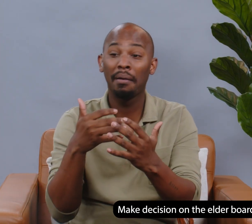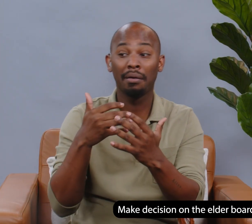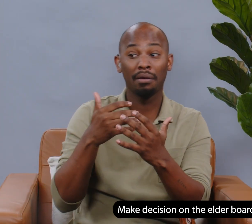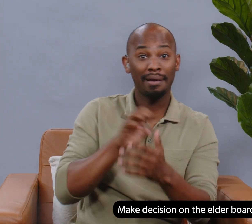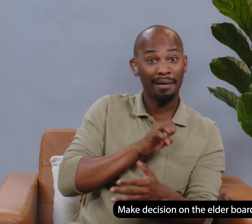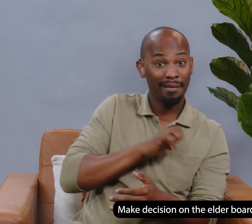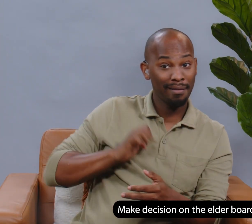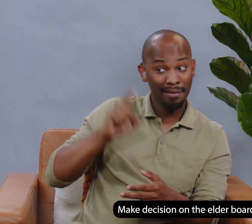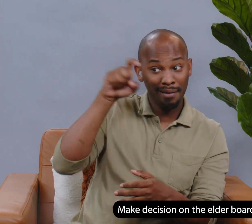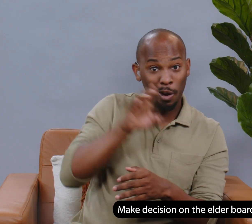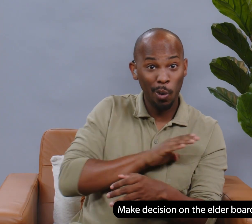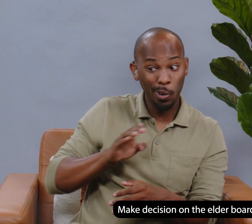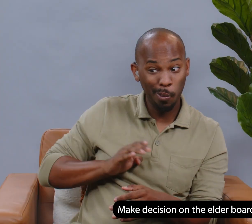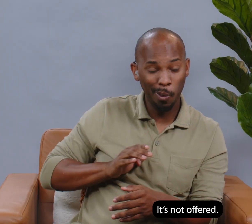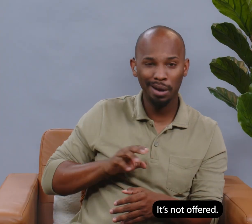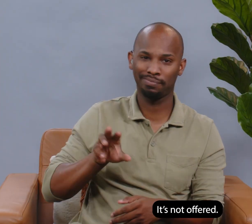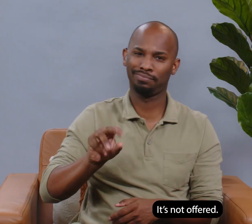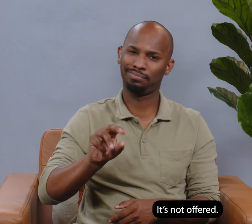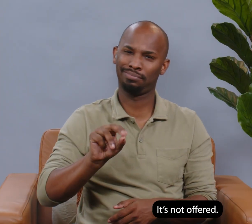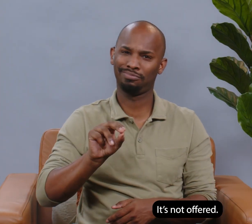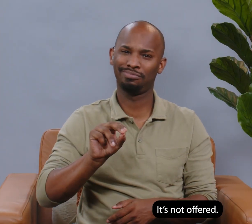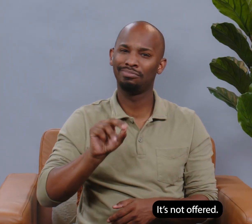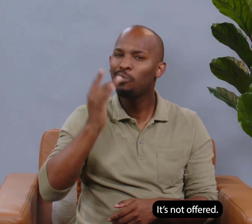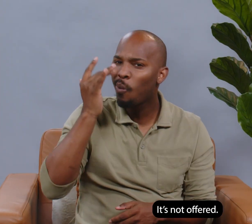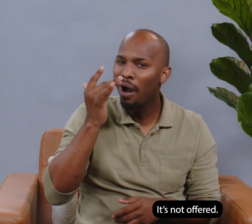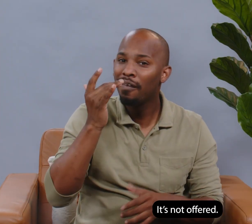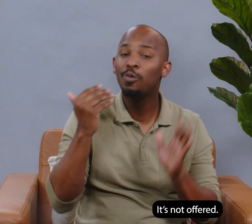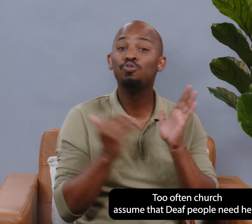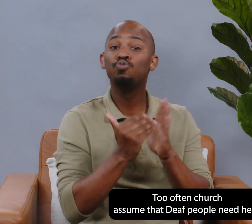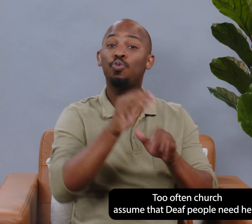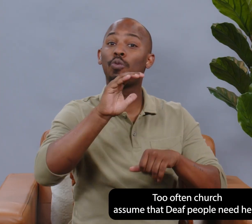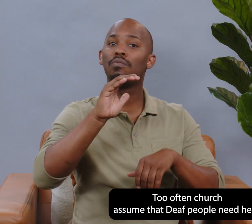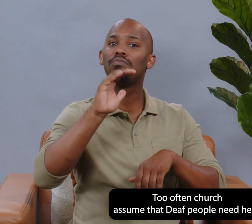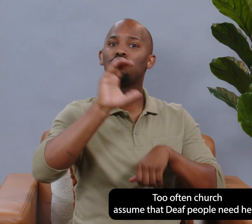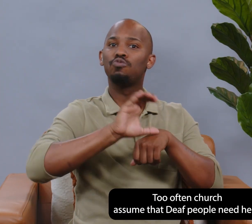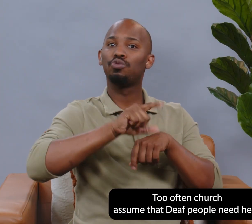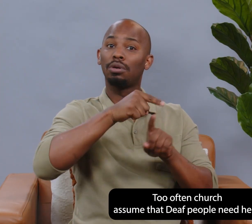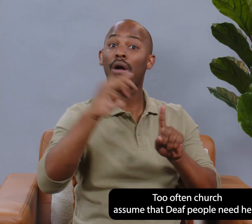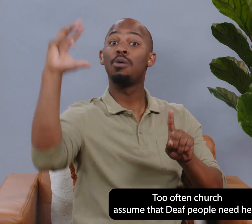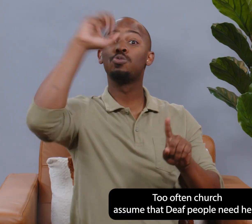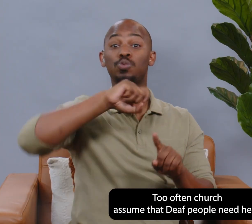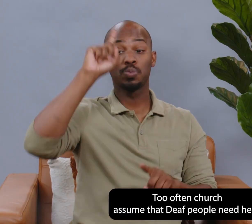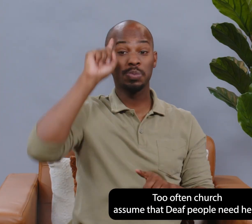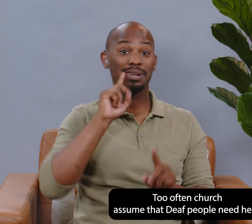decisions on the elder board? It's not offered. Why? Too often church assumes deaf people need